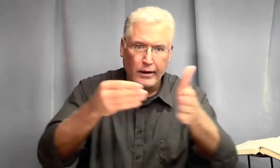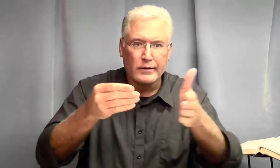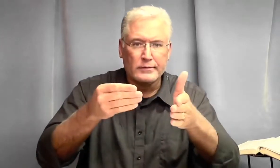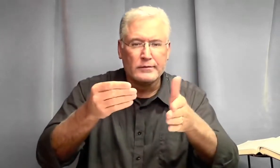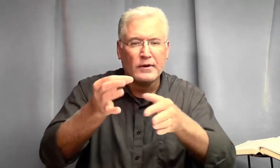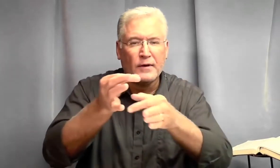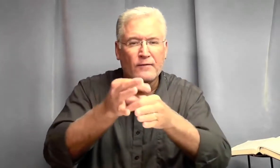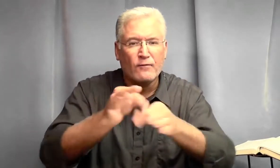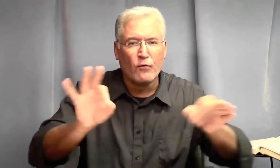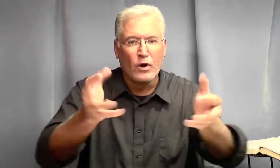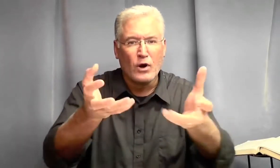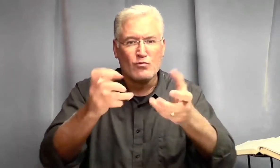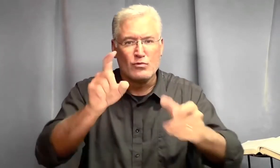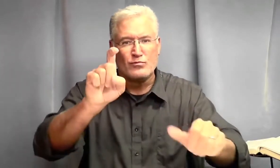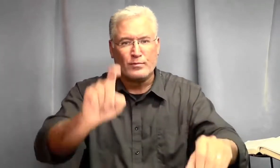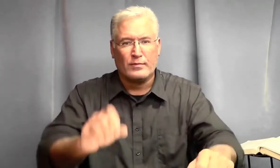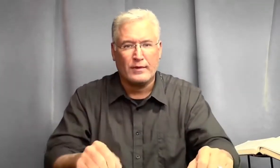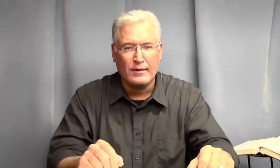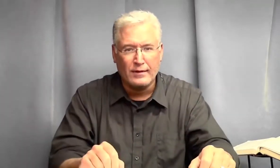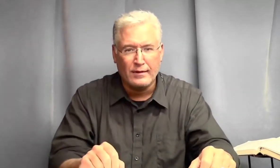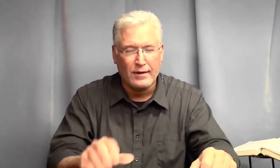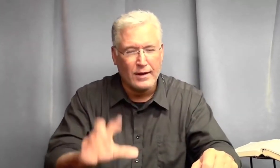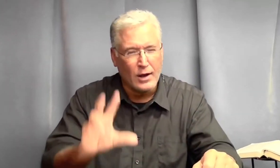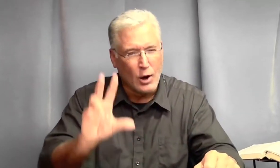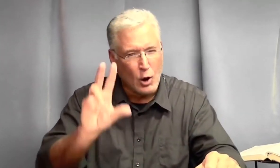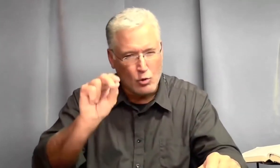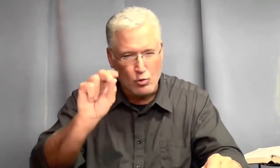Now does God go against?